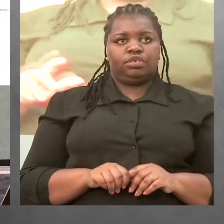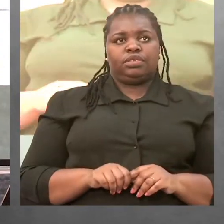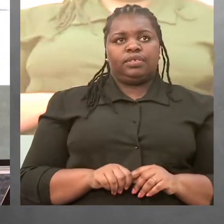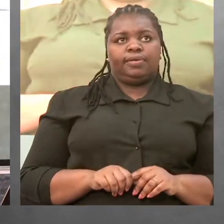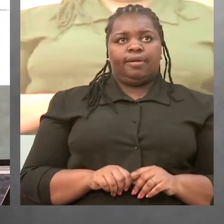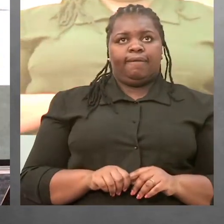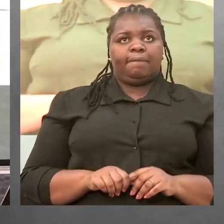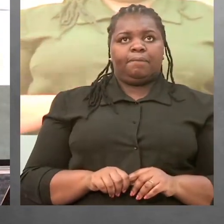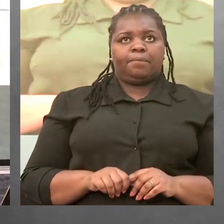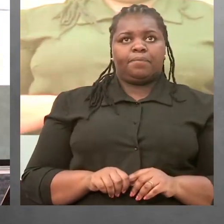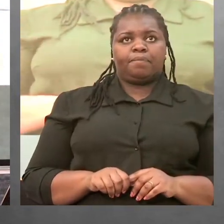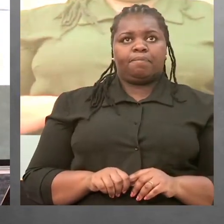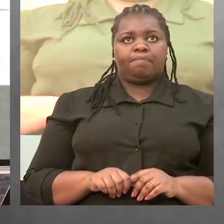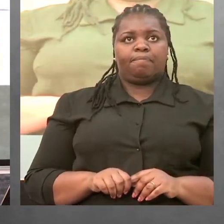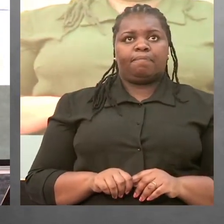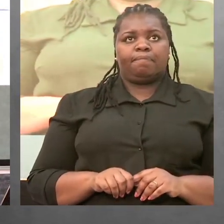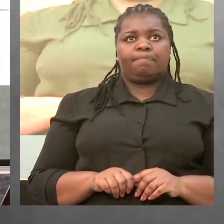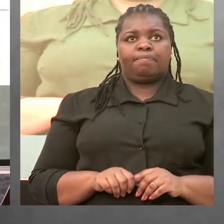So,